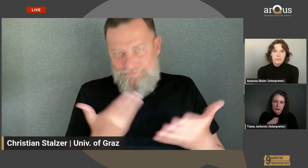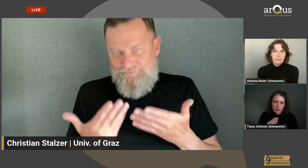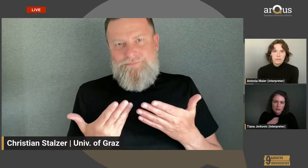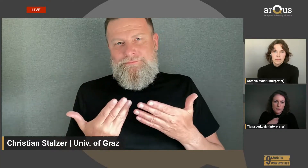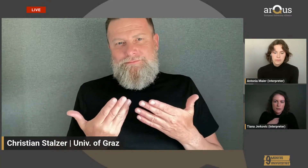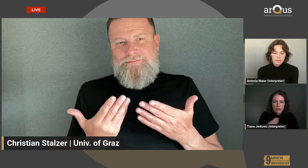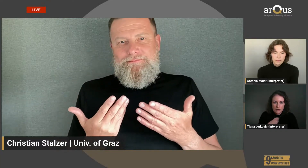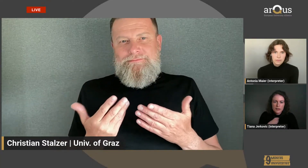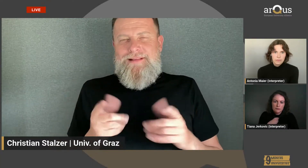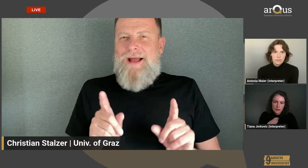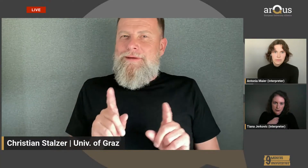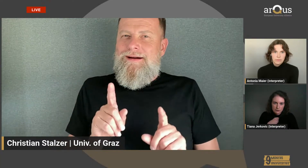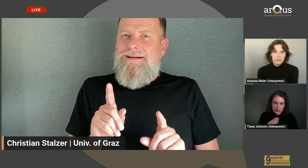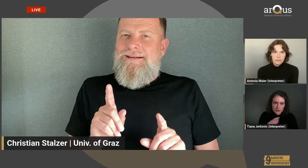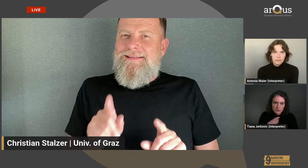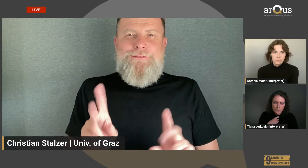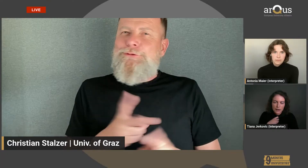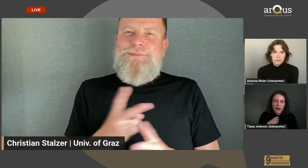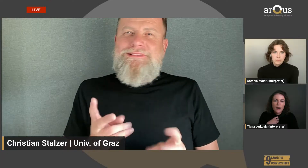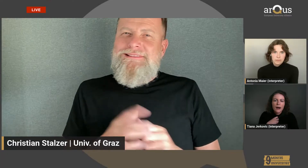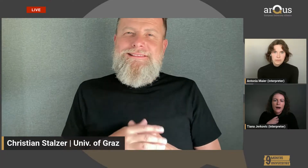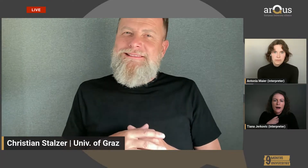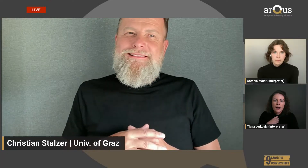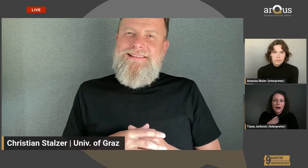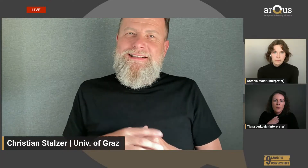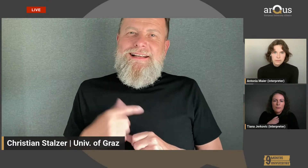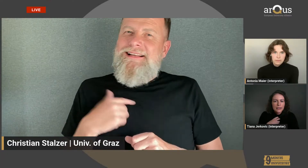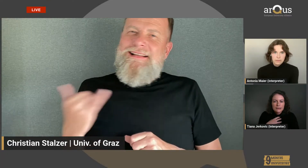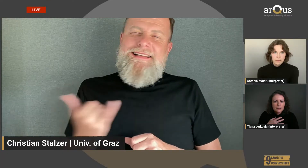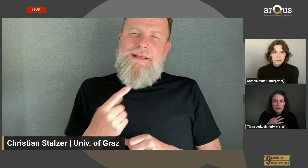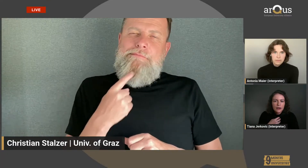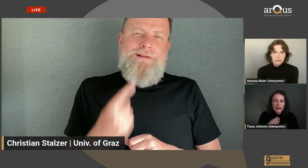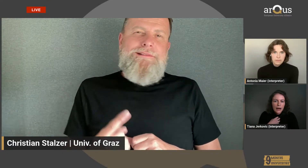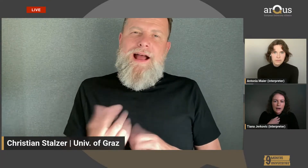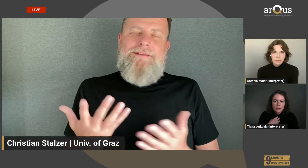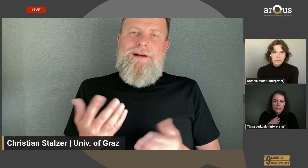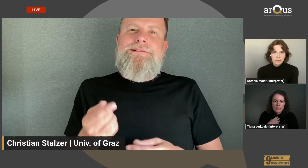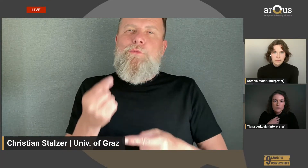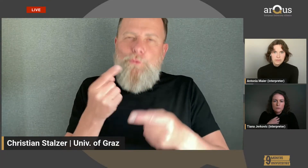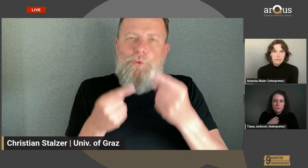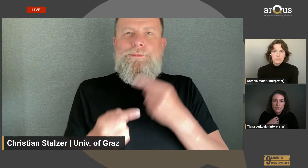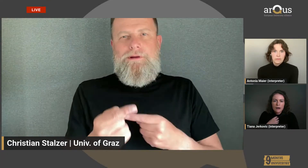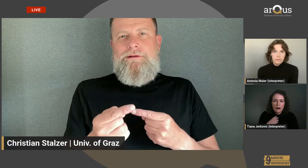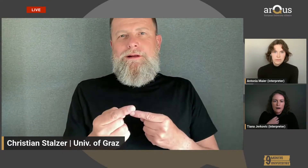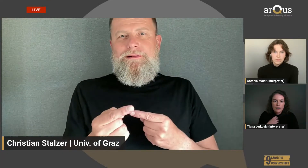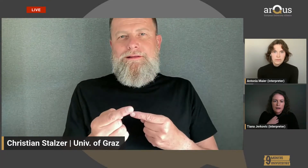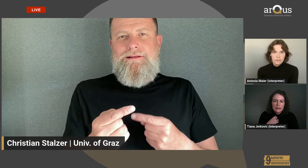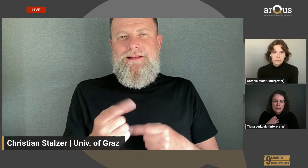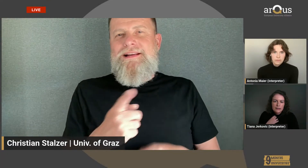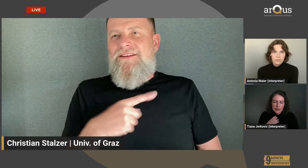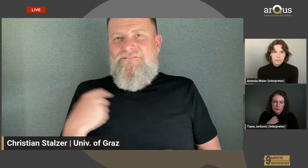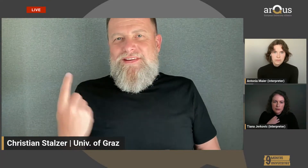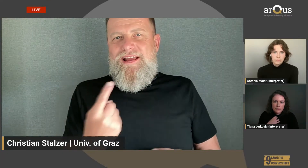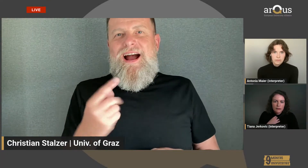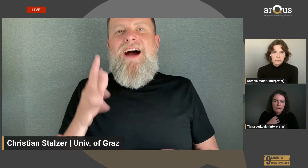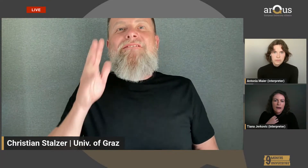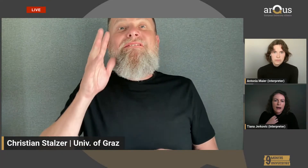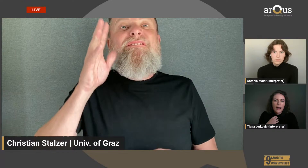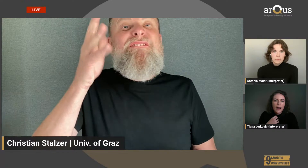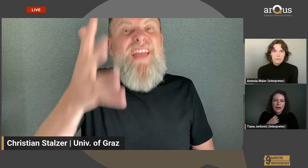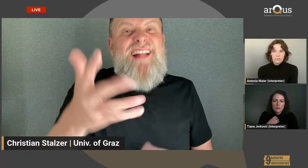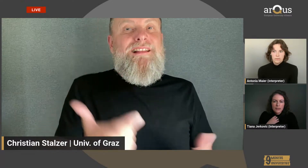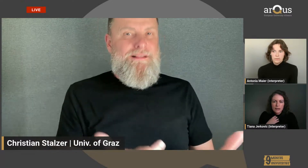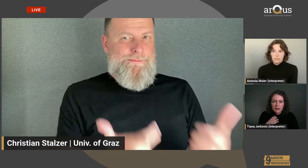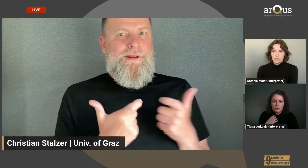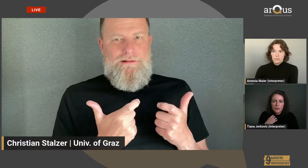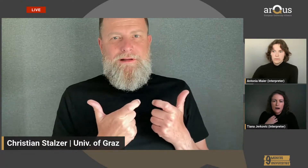of barriers because of the deafness. But I wouldn't say that we are disabled.